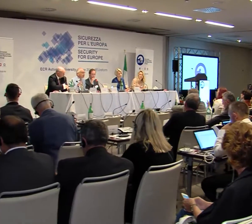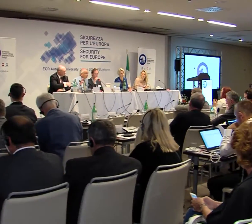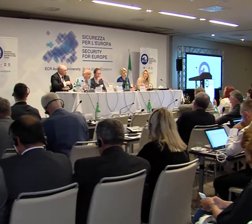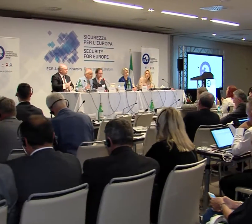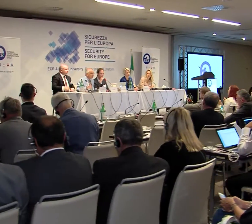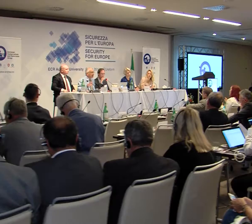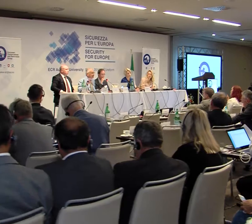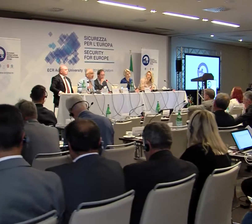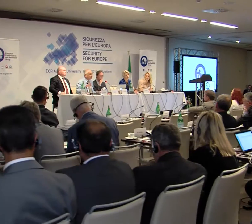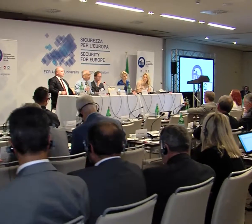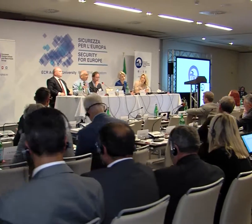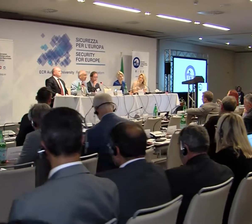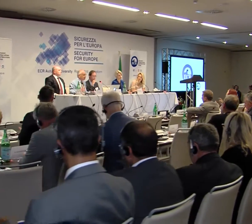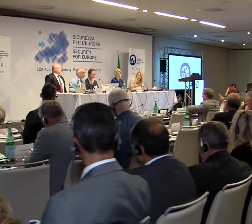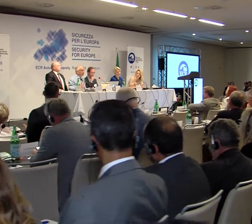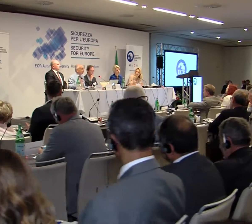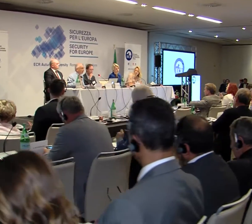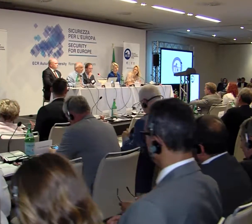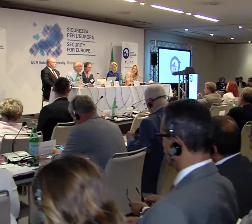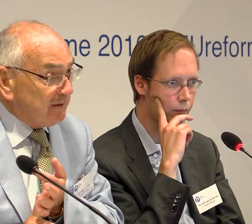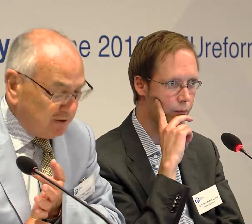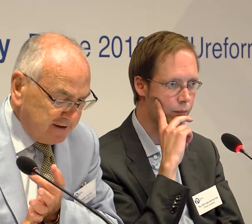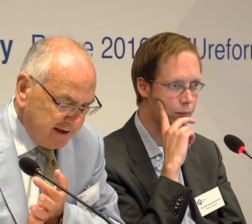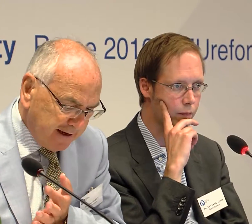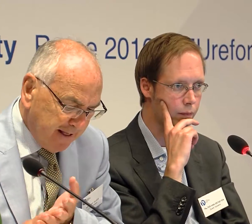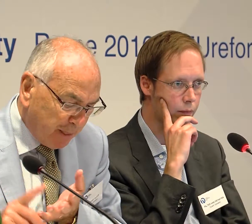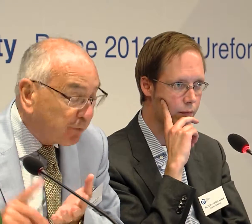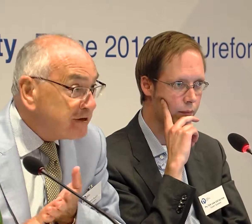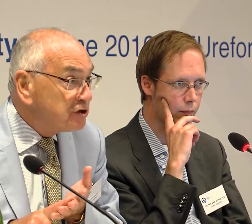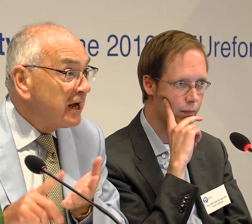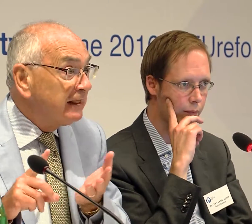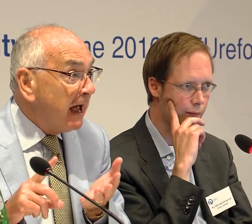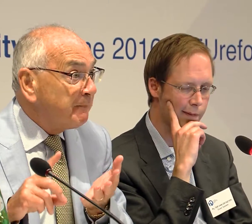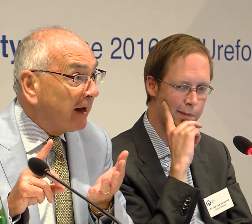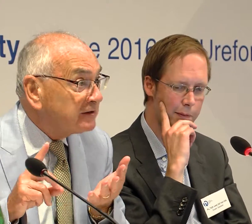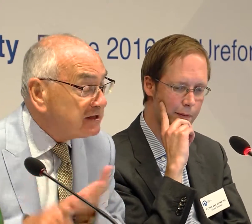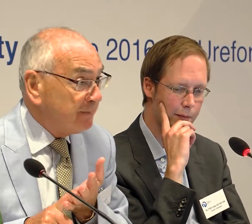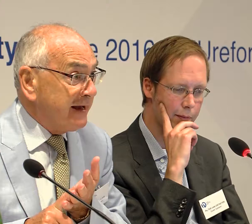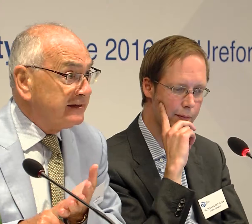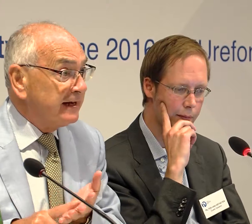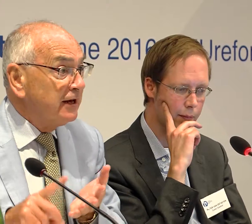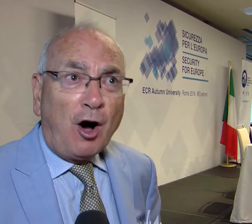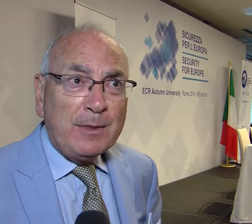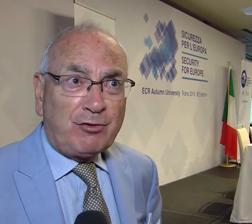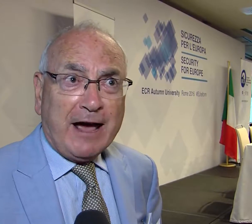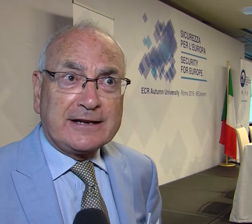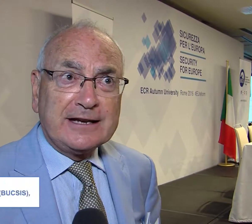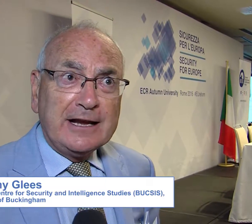very important, and even Mrs. May's government has made it clear that we face a common threat in